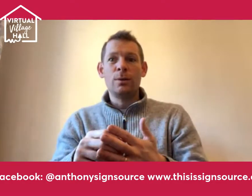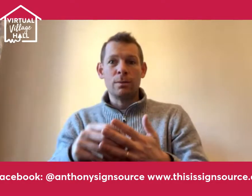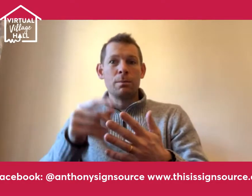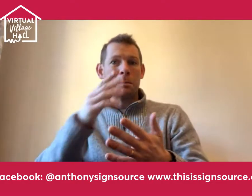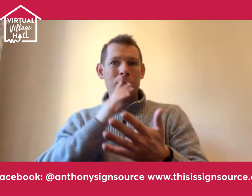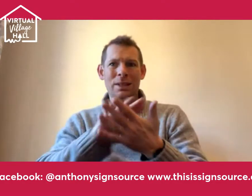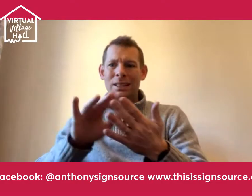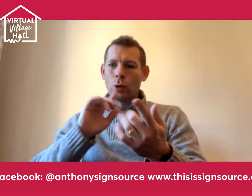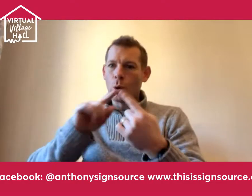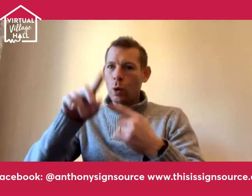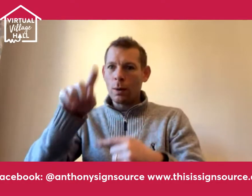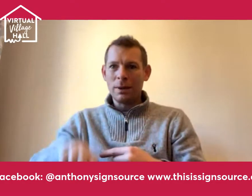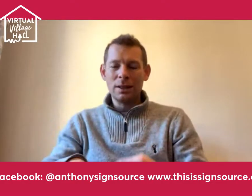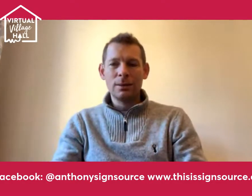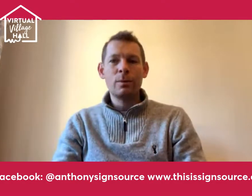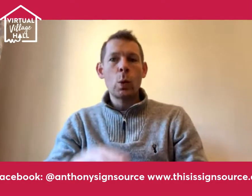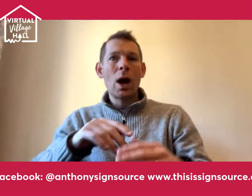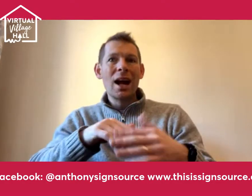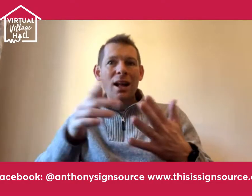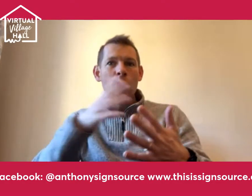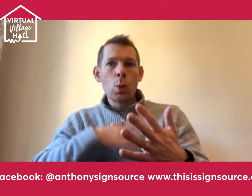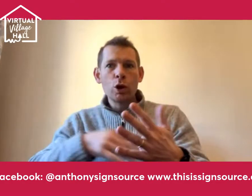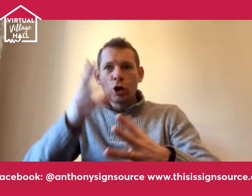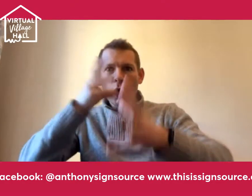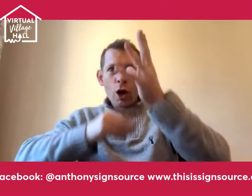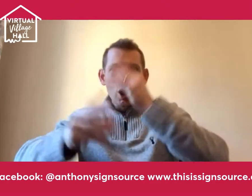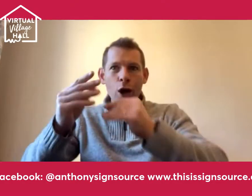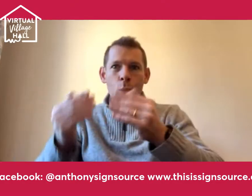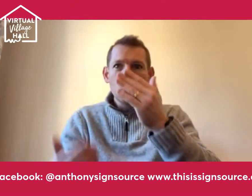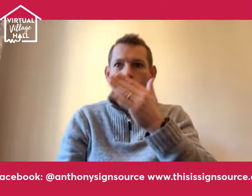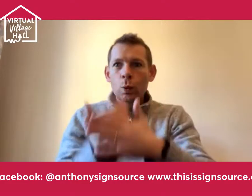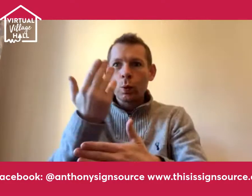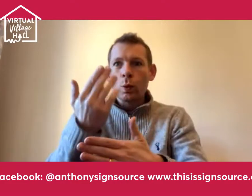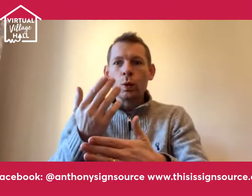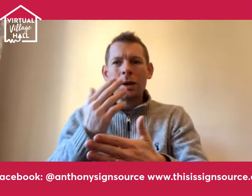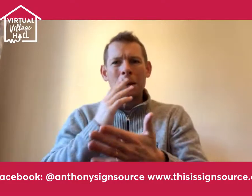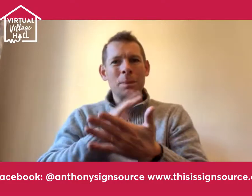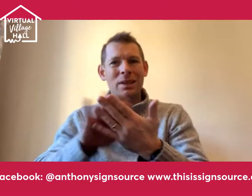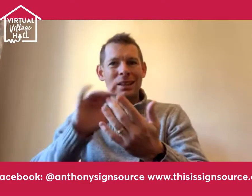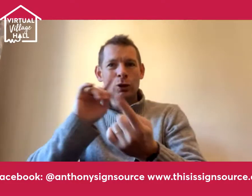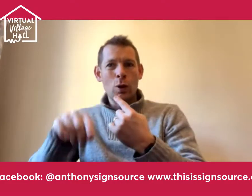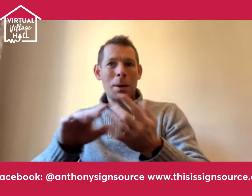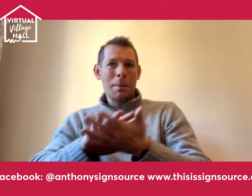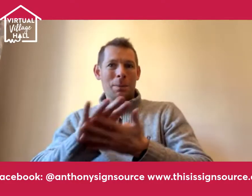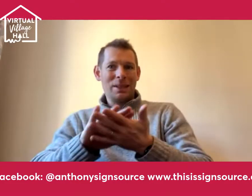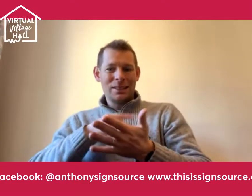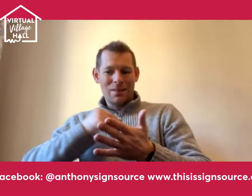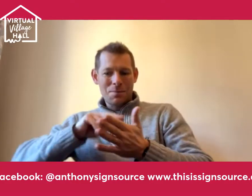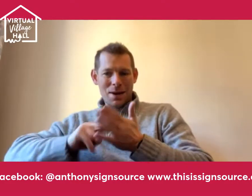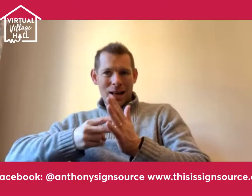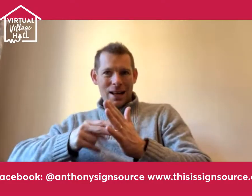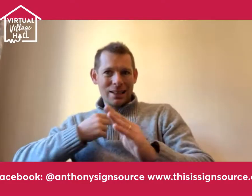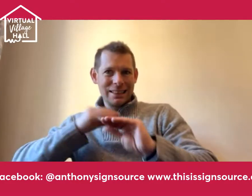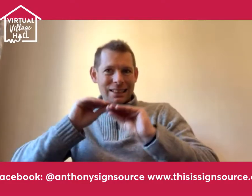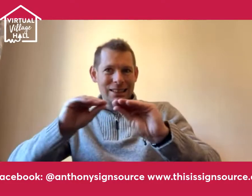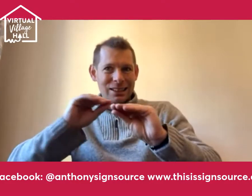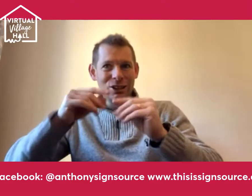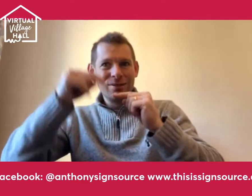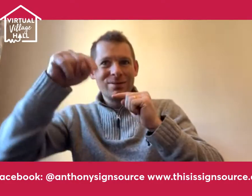awareness or deaf culture, please just type your comments in the chat box and we will learn some new signs or whatever. But